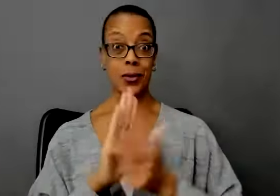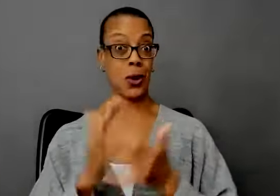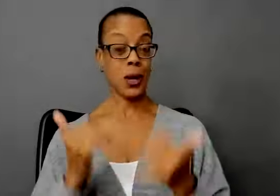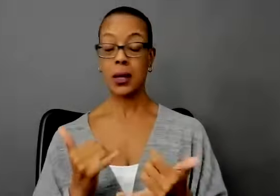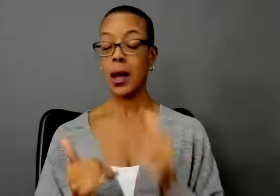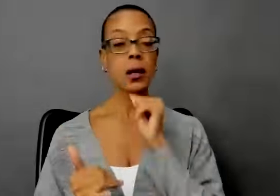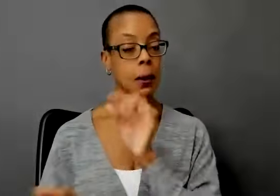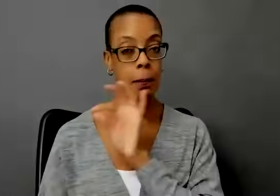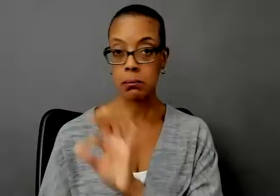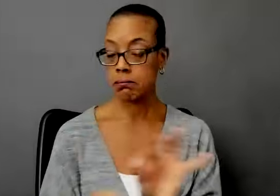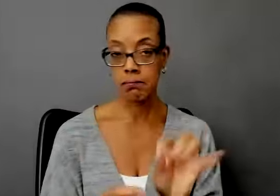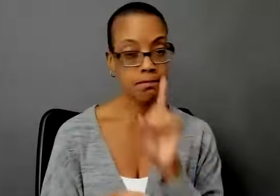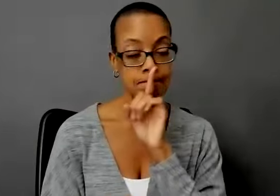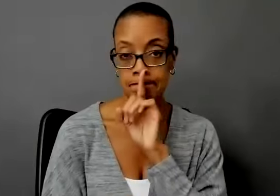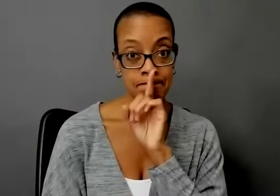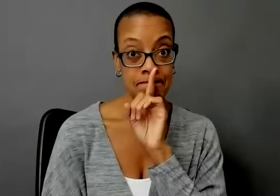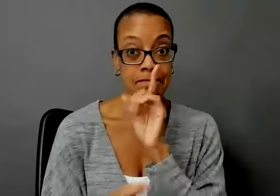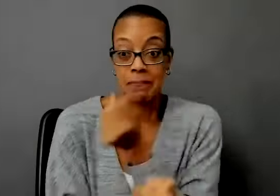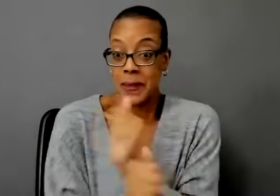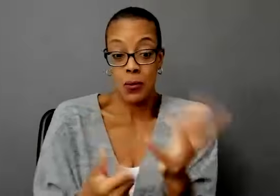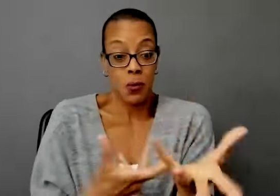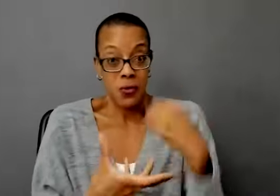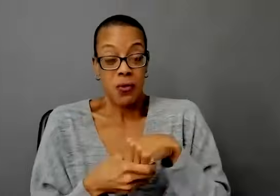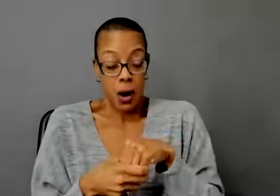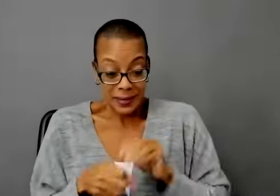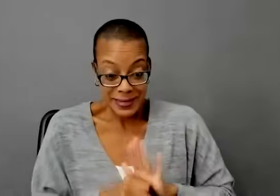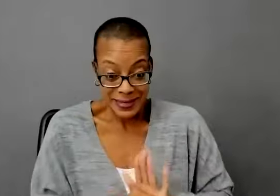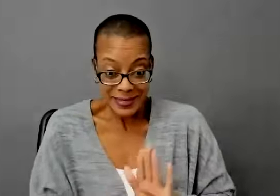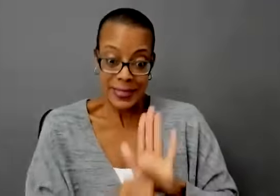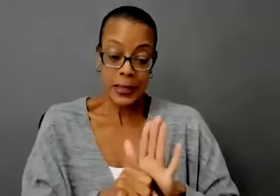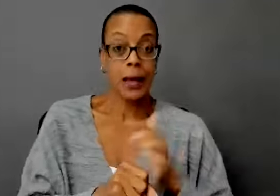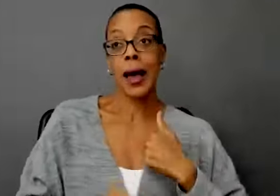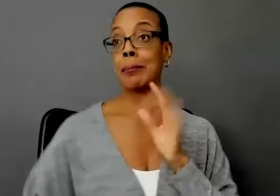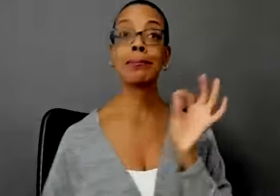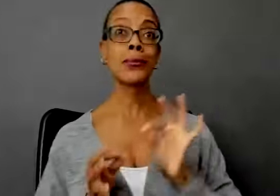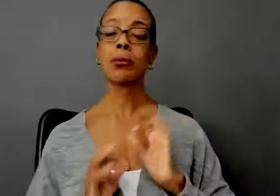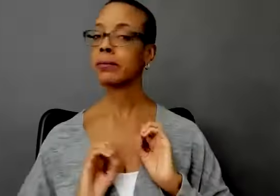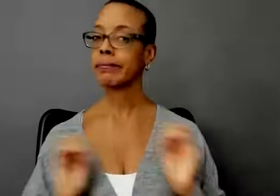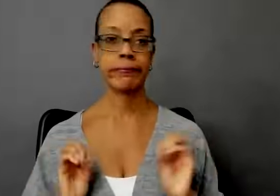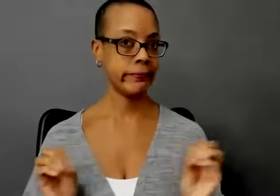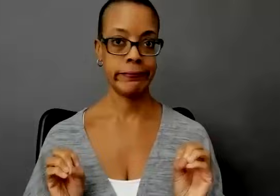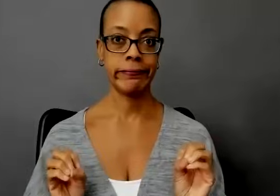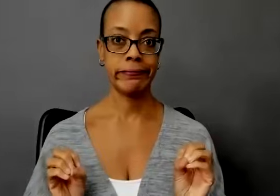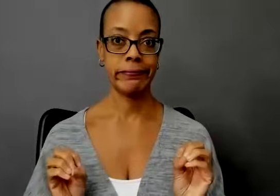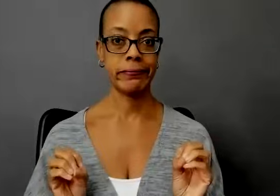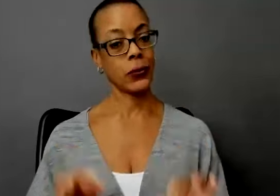that nobody who was involved in the work claims perfection. Perfect, of course, is a very noble goal, but at the end of the